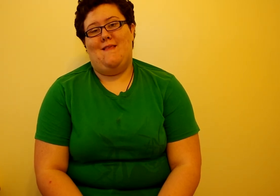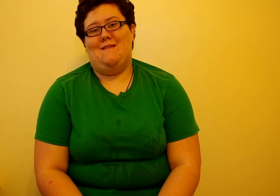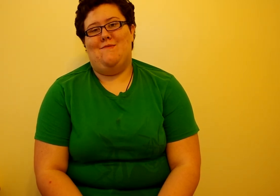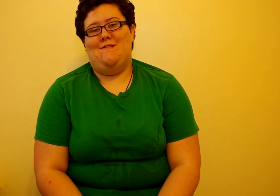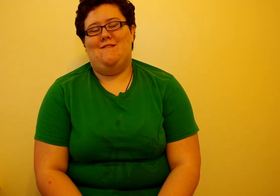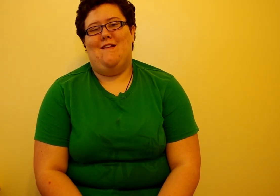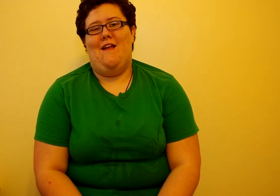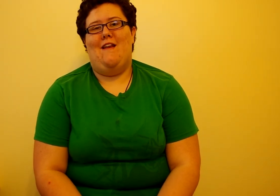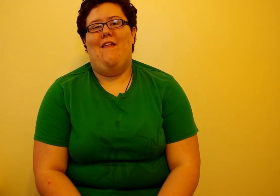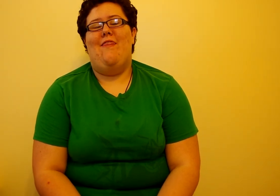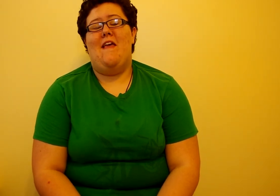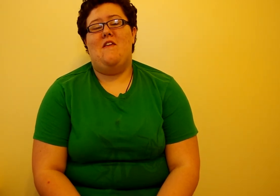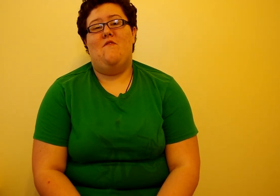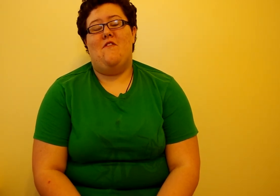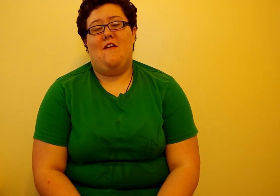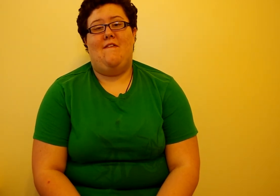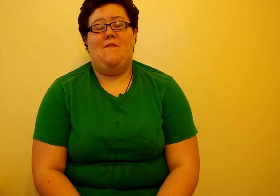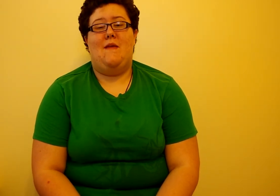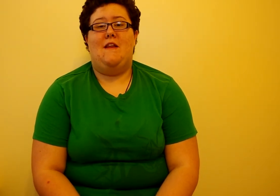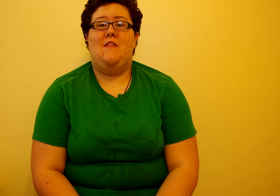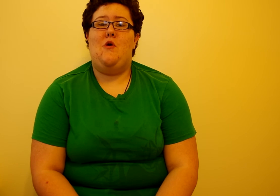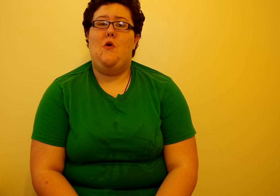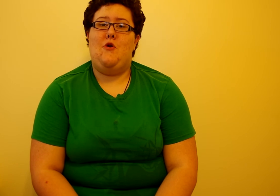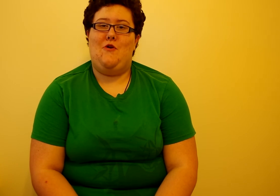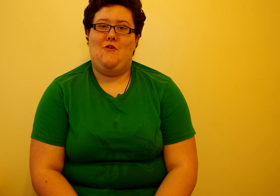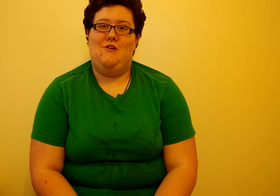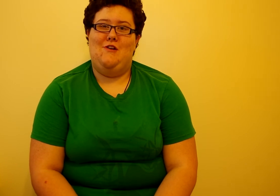this one design, thank you for not giving me anything harder.